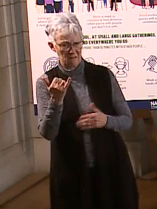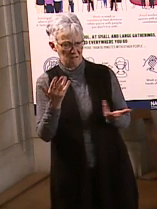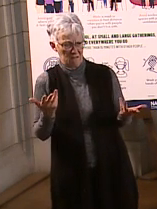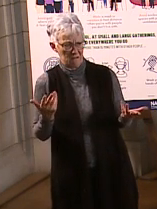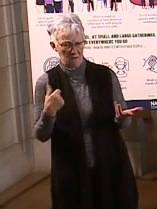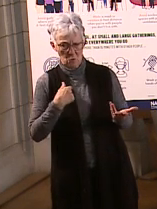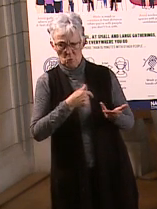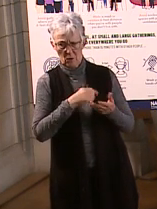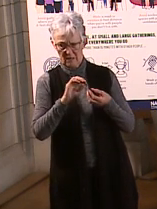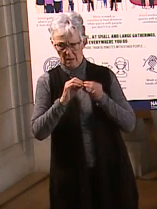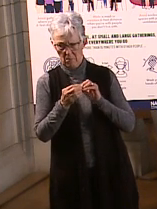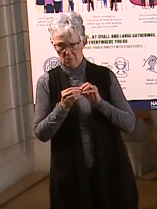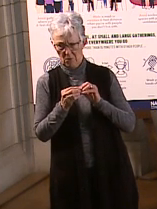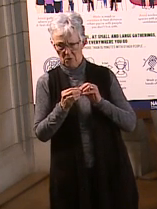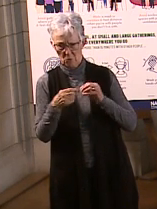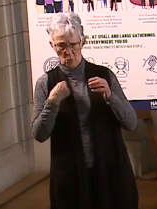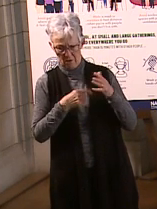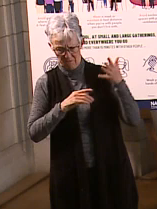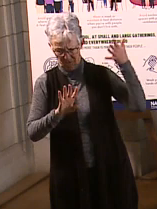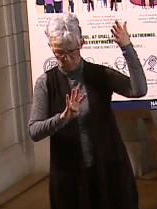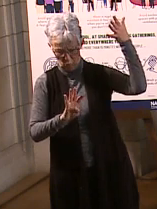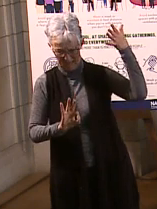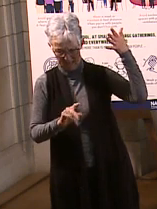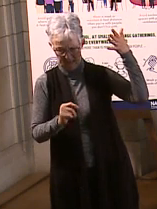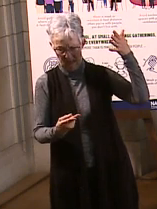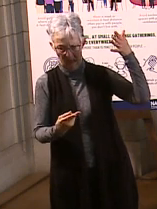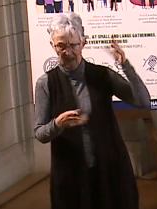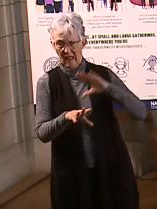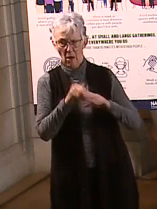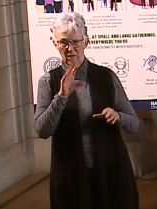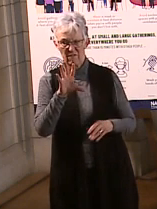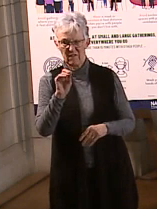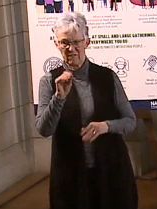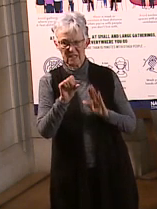don't know where you're getting that 49th in the nation. If